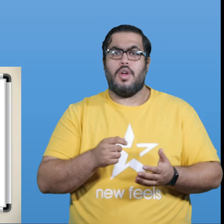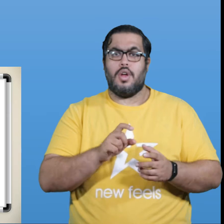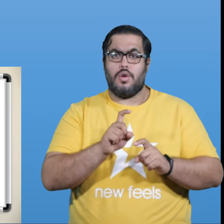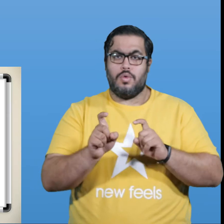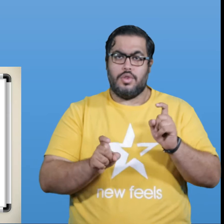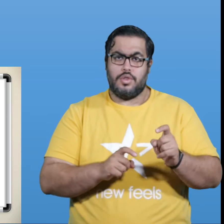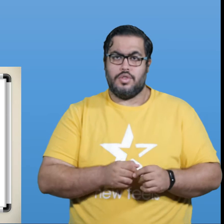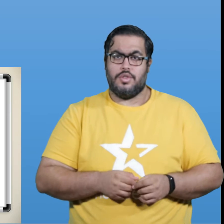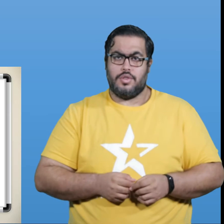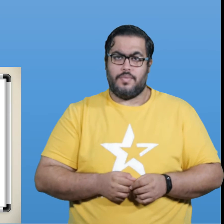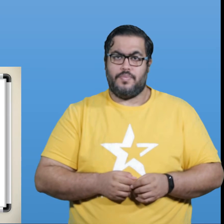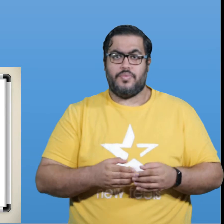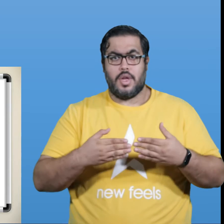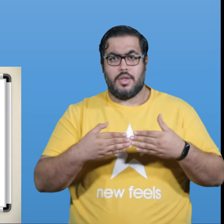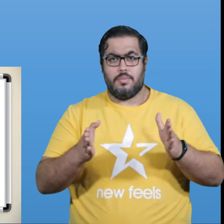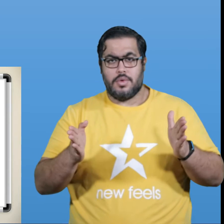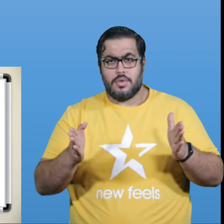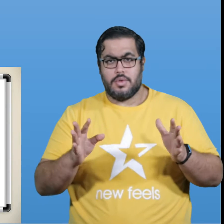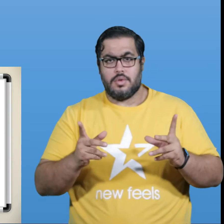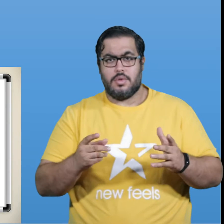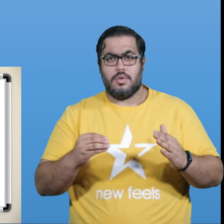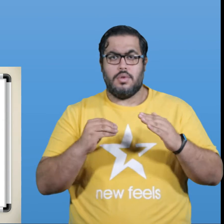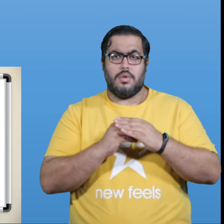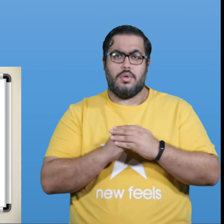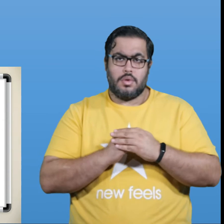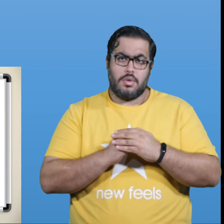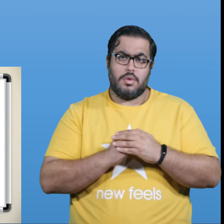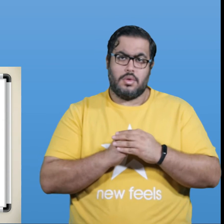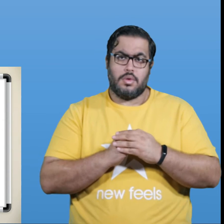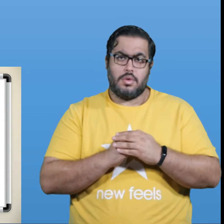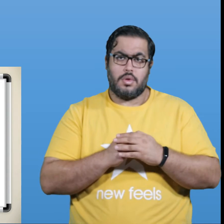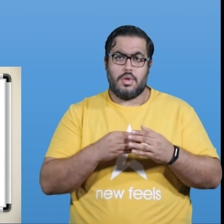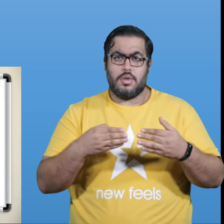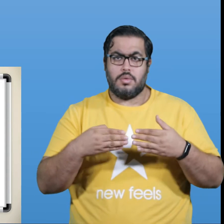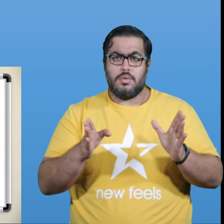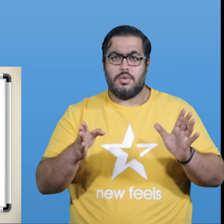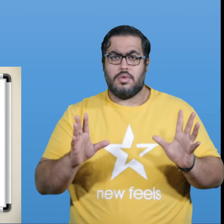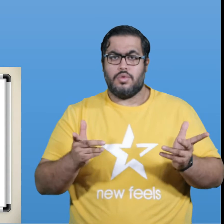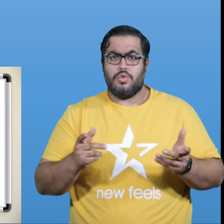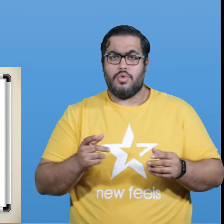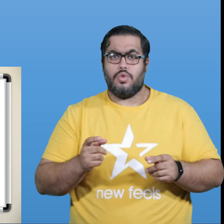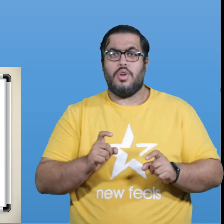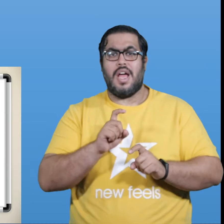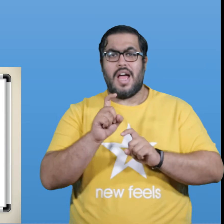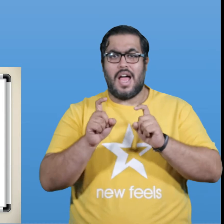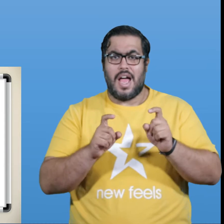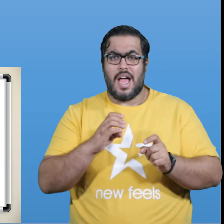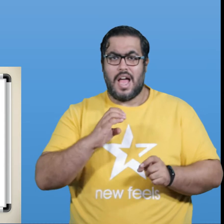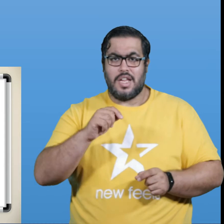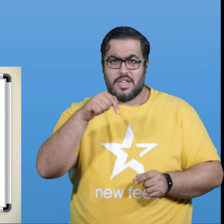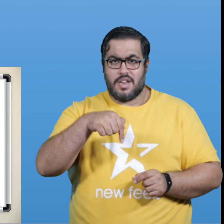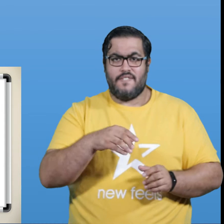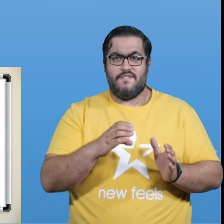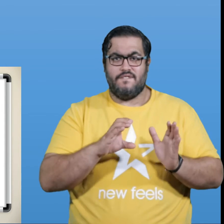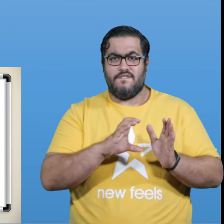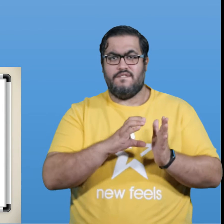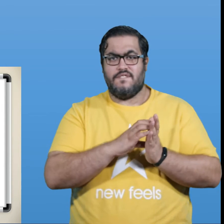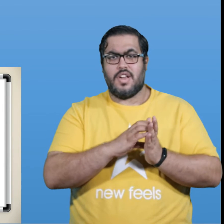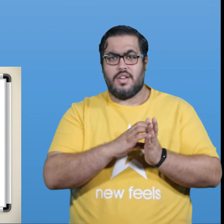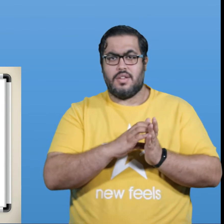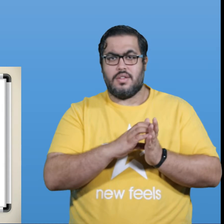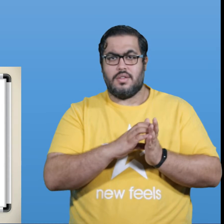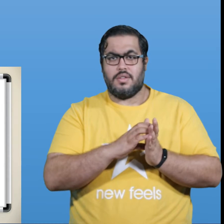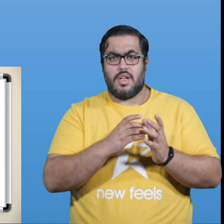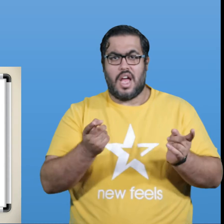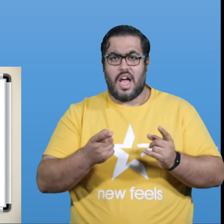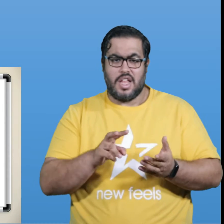productive questions. We have explicit questions and we have implicit questions. Explicit means answers are clearly mentioned in the text. So you can